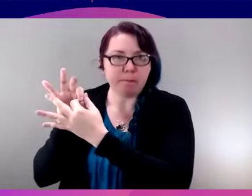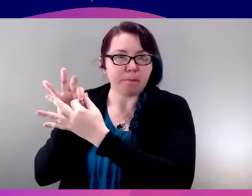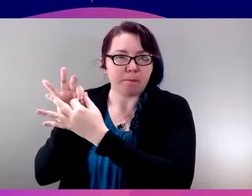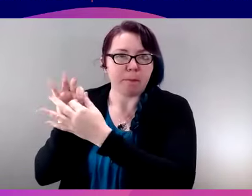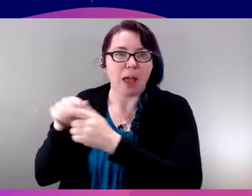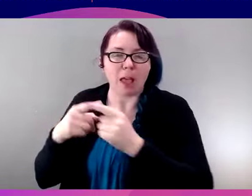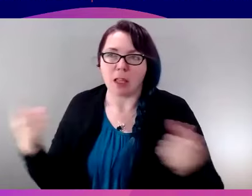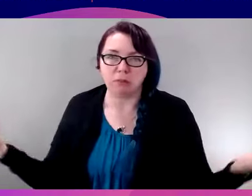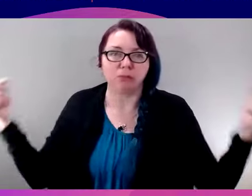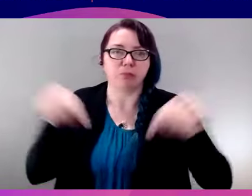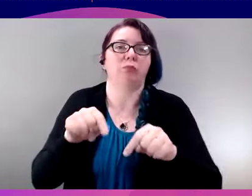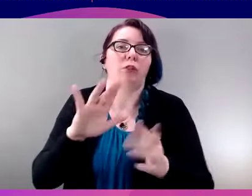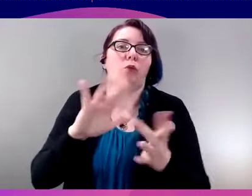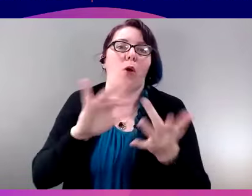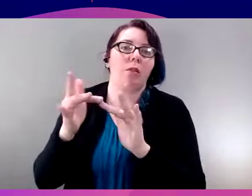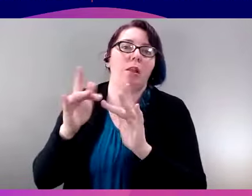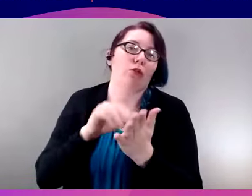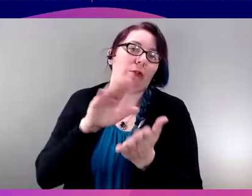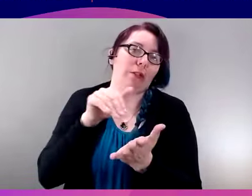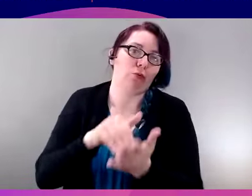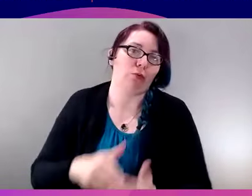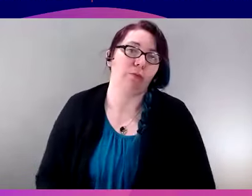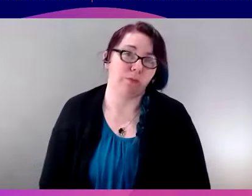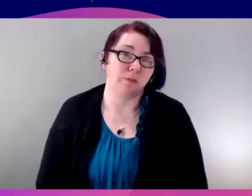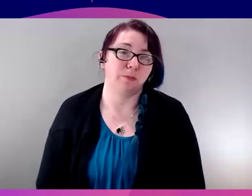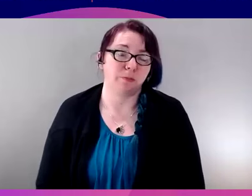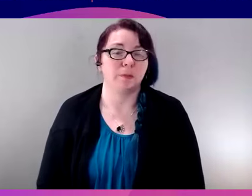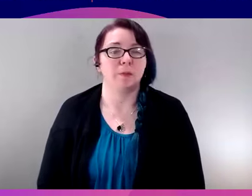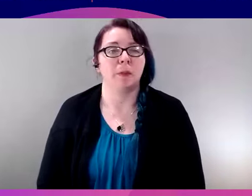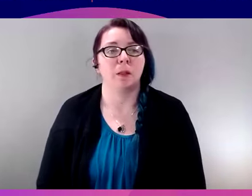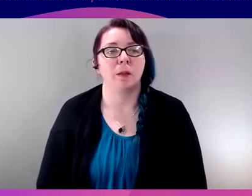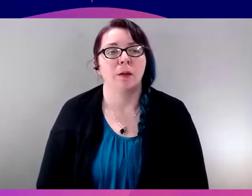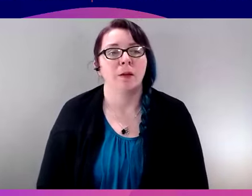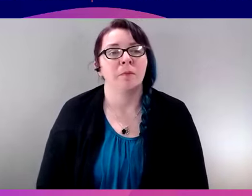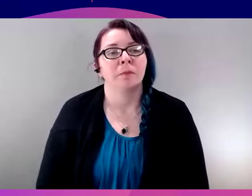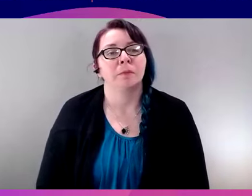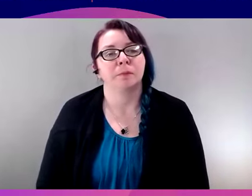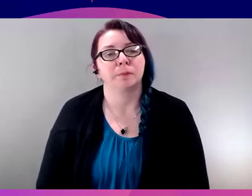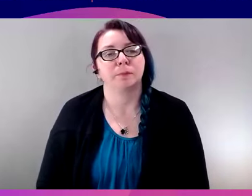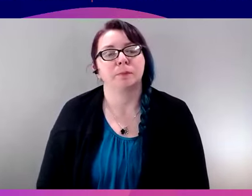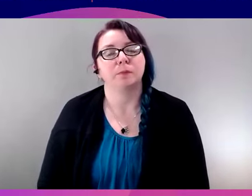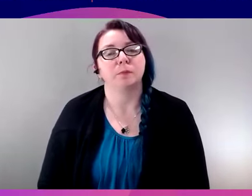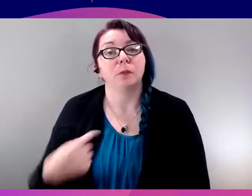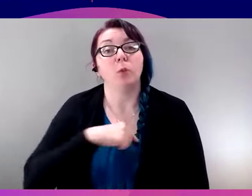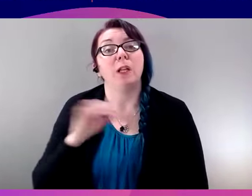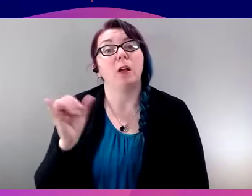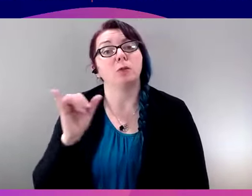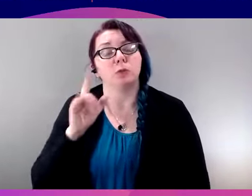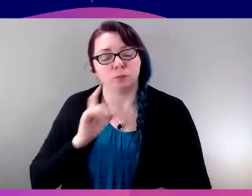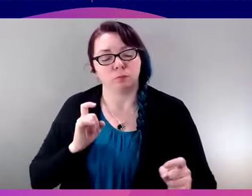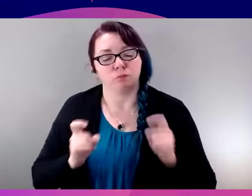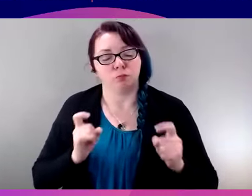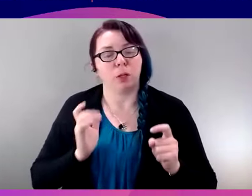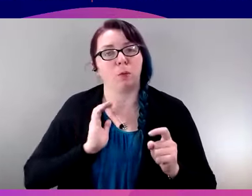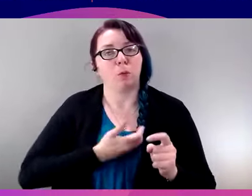to be designed to be adaptable to community-based solutions because different communities have very different resources, very